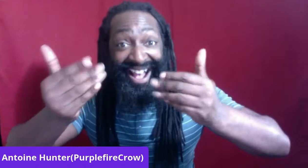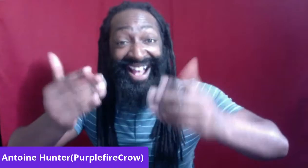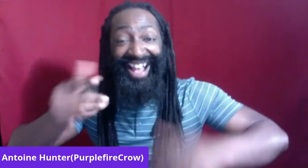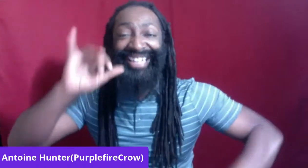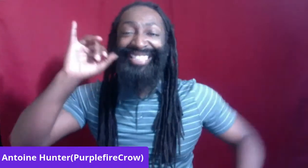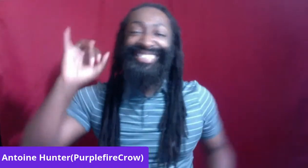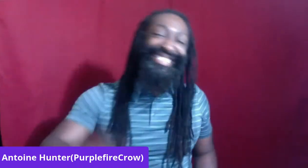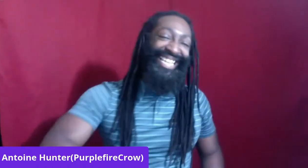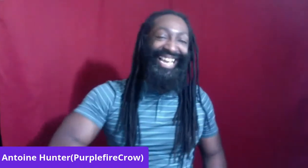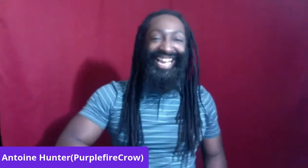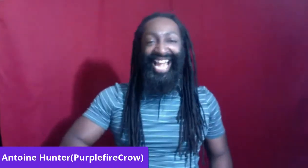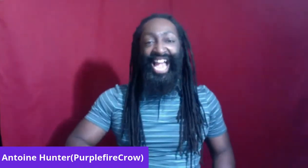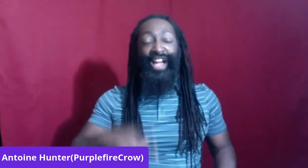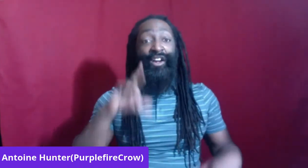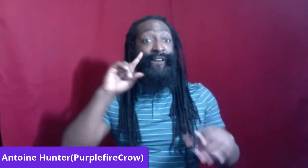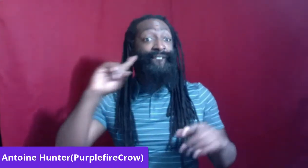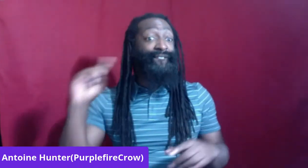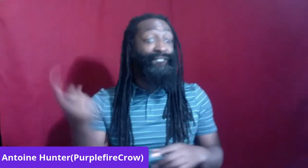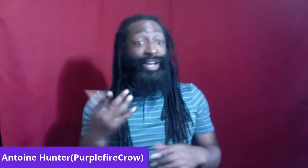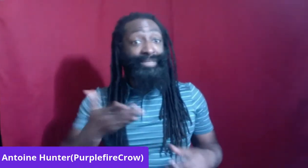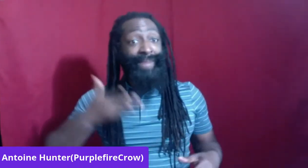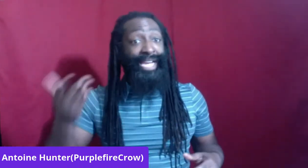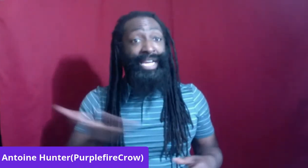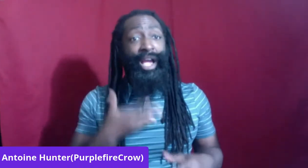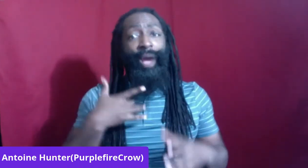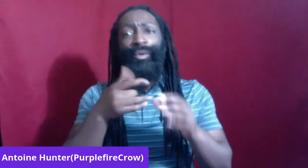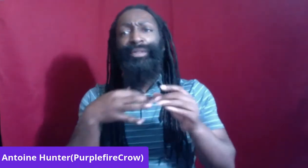that fun? Yeah. Y'all excited? Okay, great.